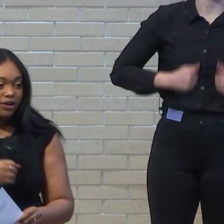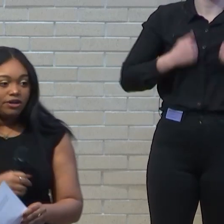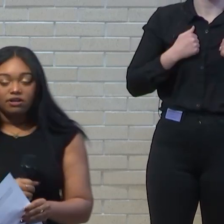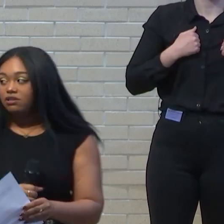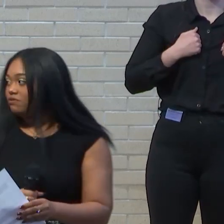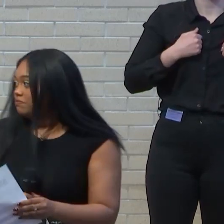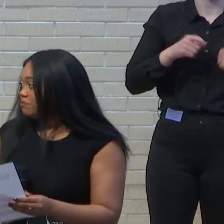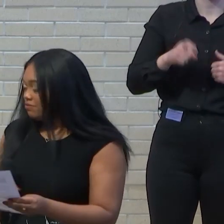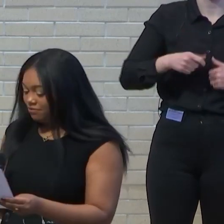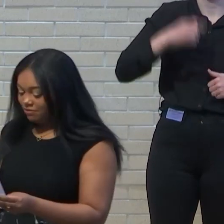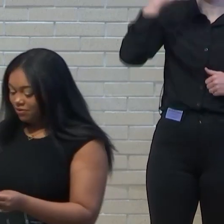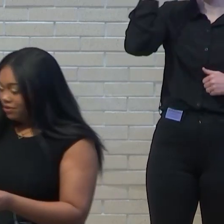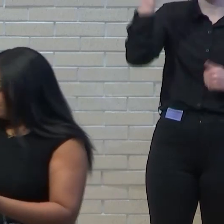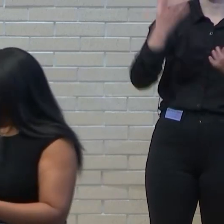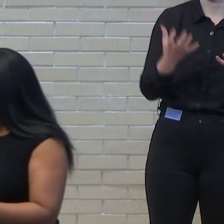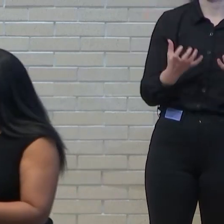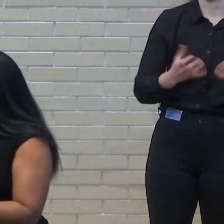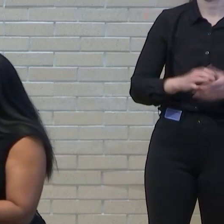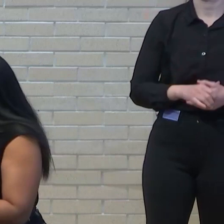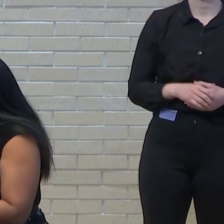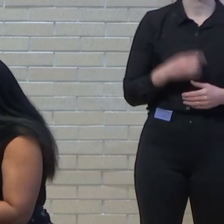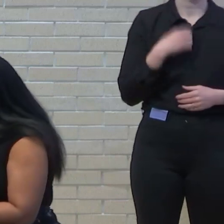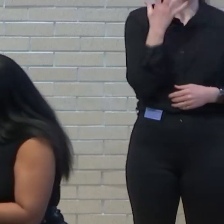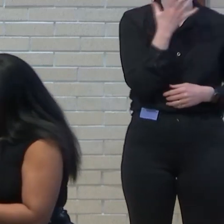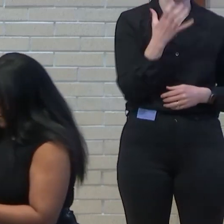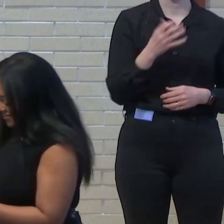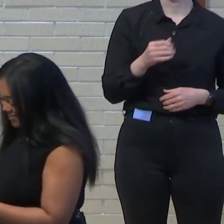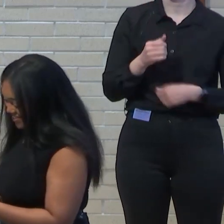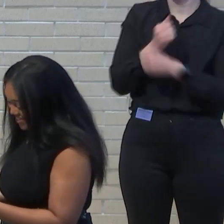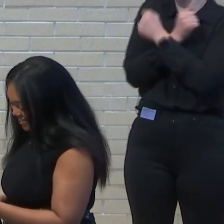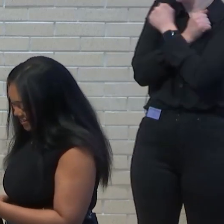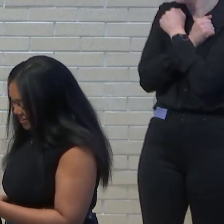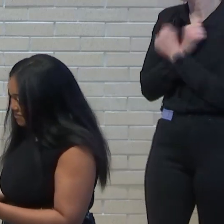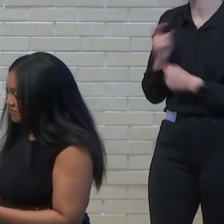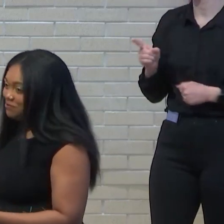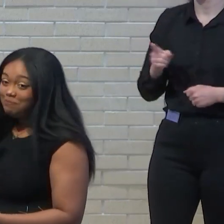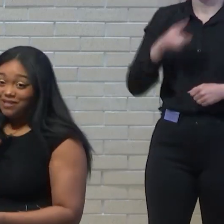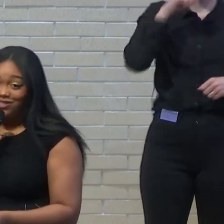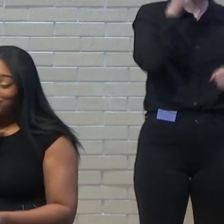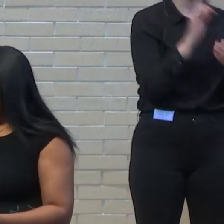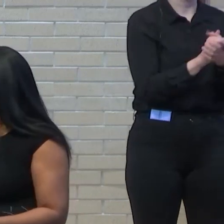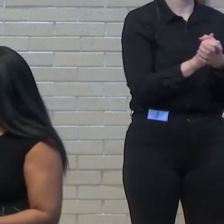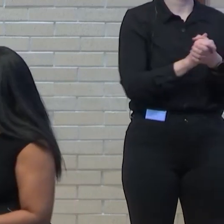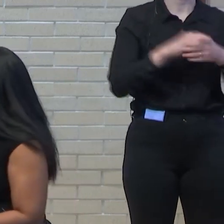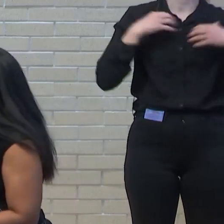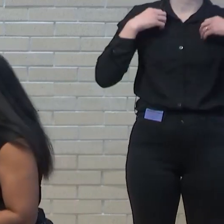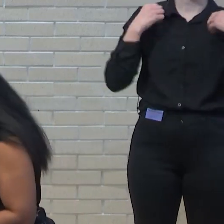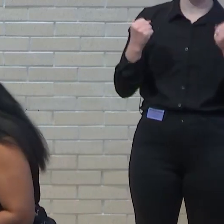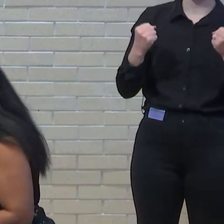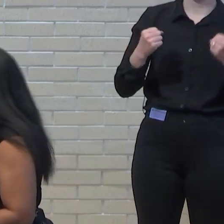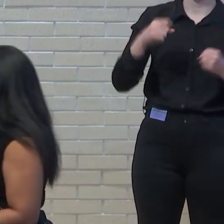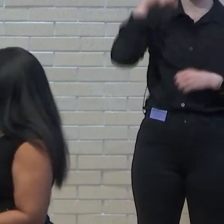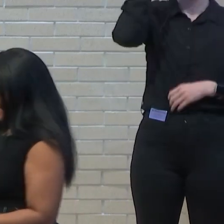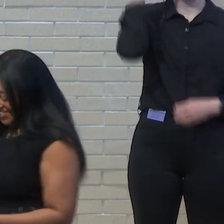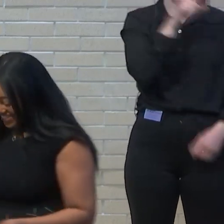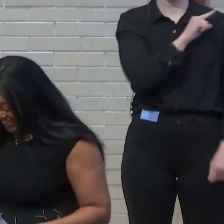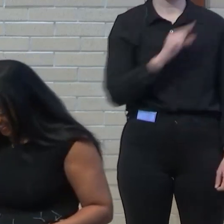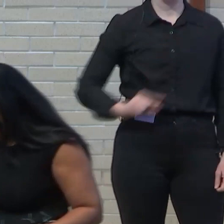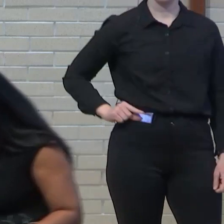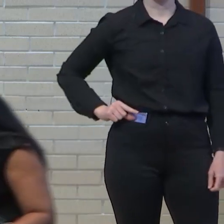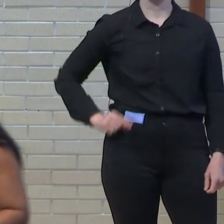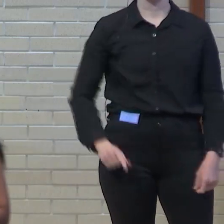desire. I admire you. I love you. And I believe in you. Be strong. Black queen.